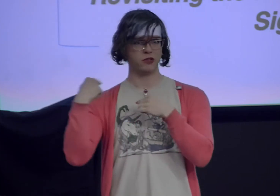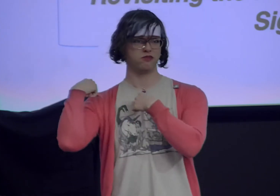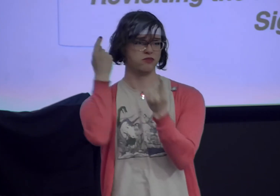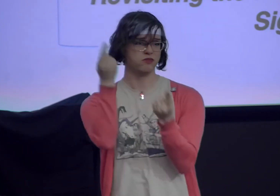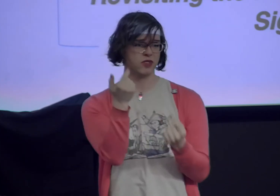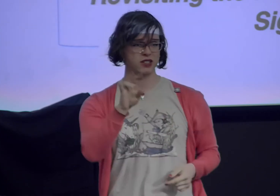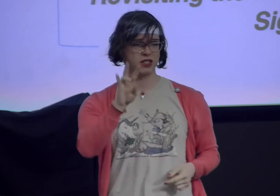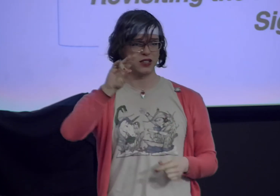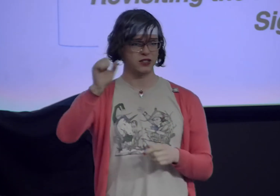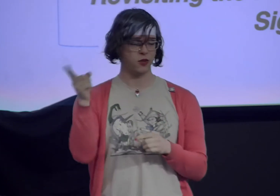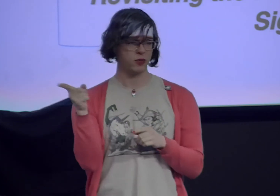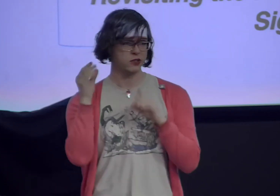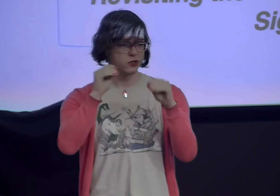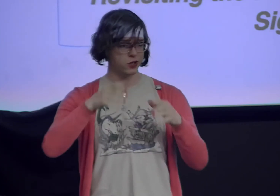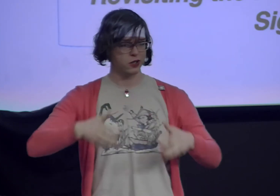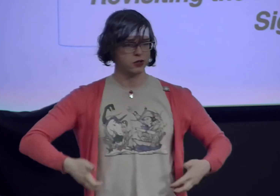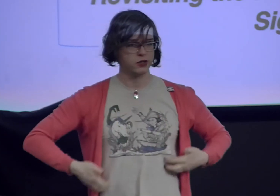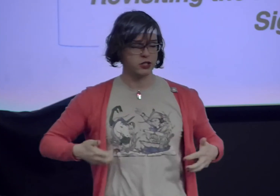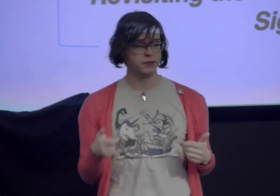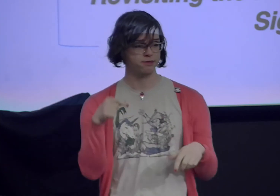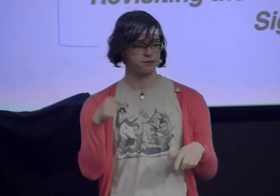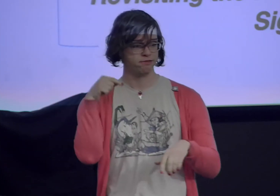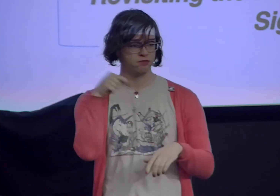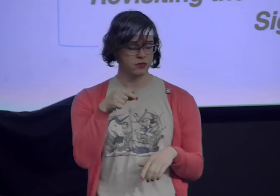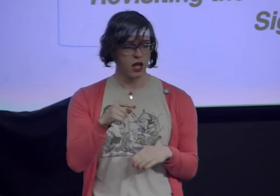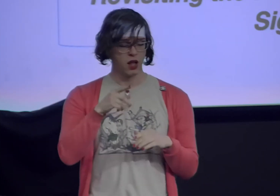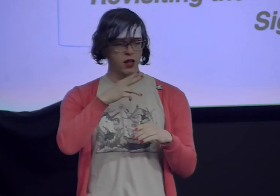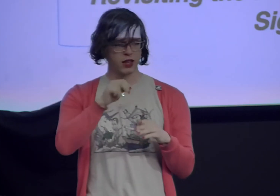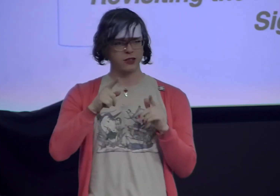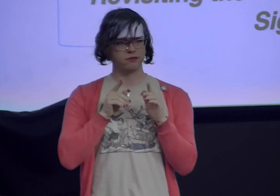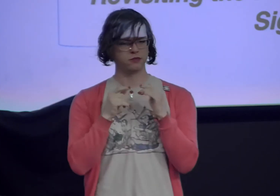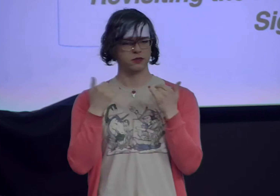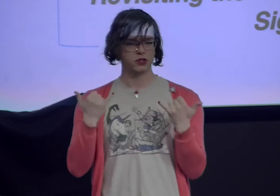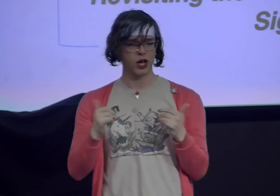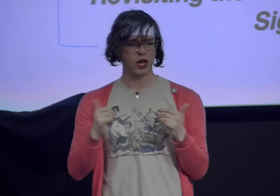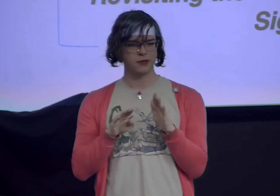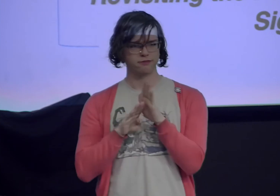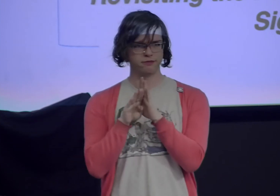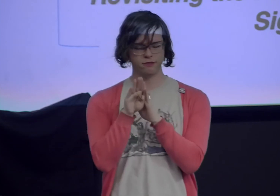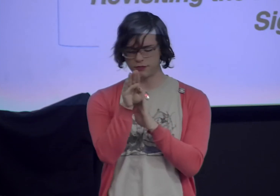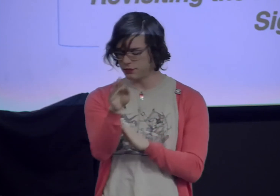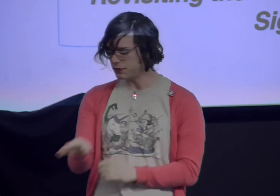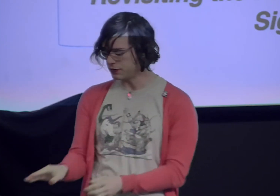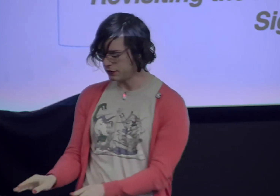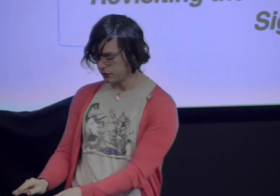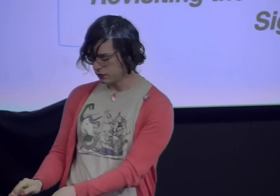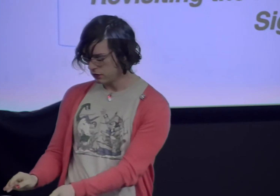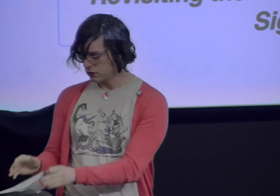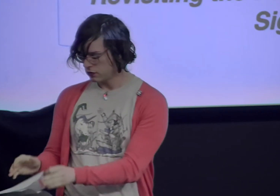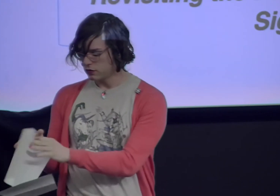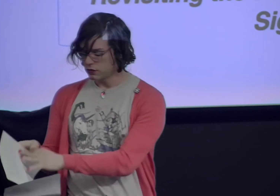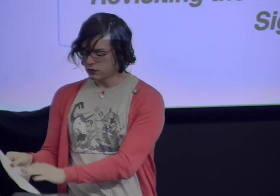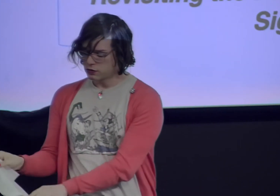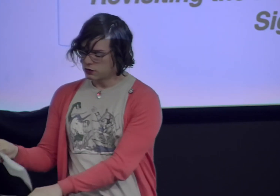Dr. Supalla has been involved in sign language research since he started working as a research assistant in the 70s, teaching signs to